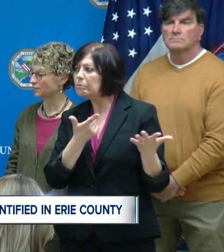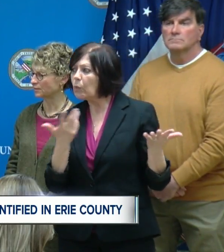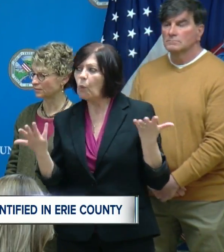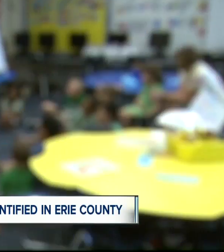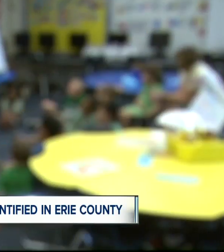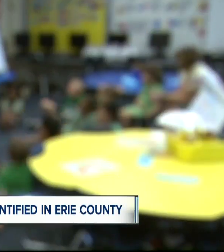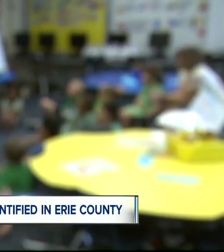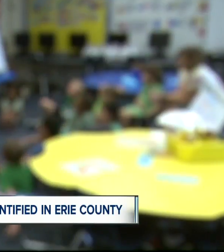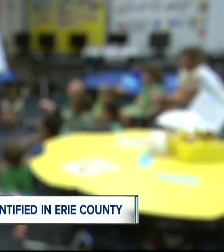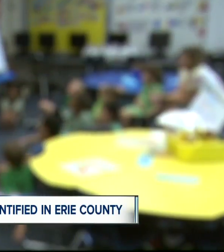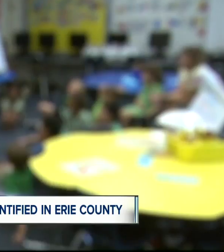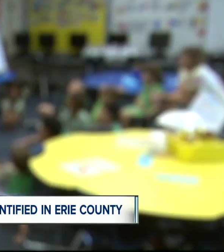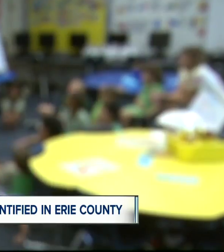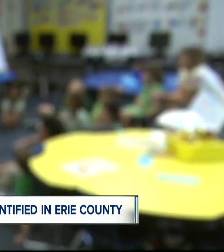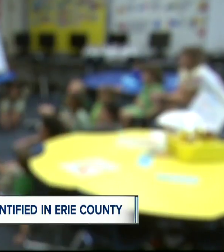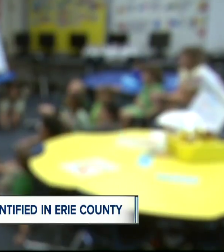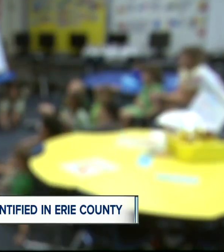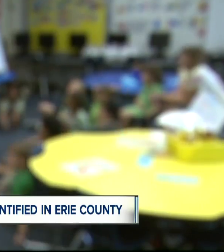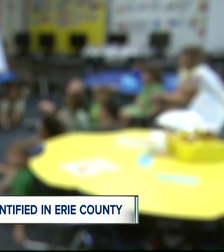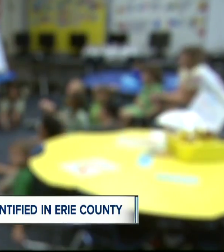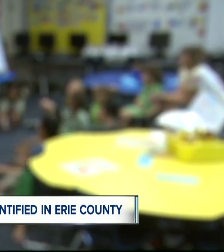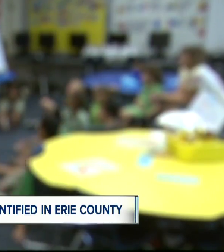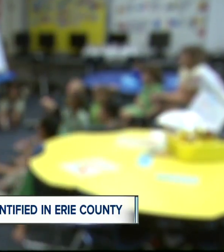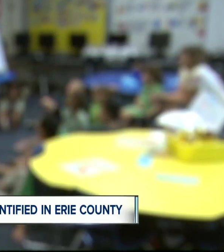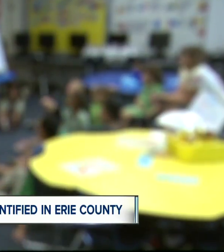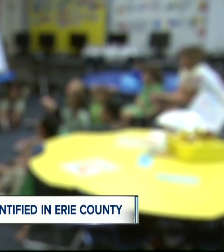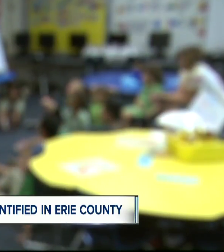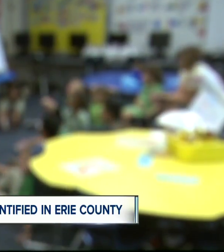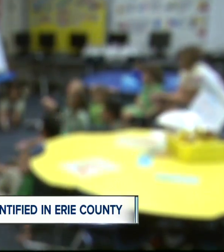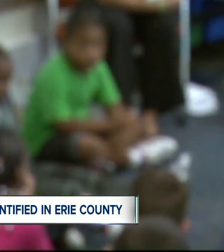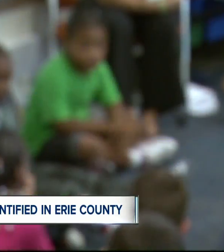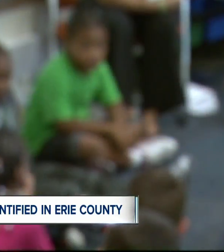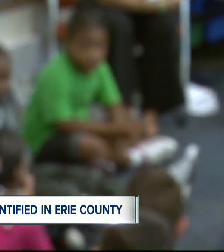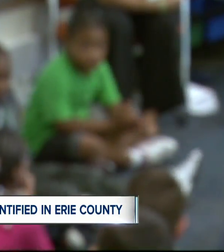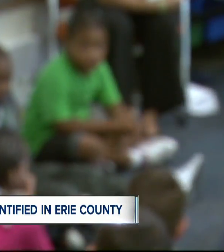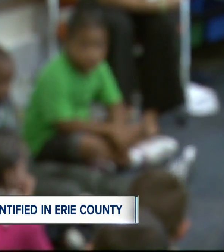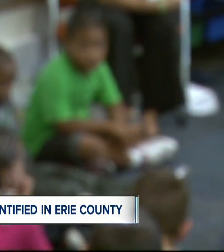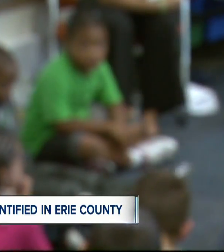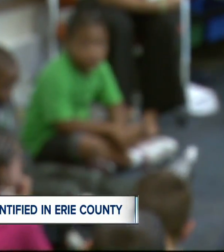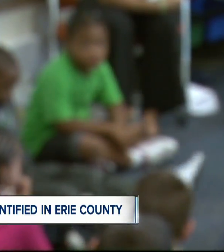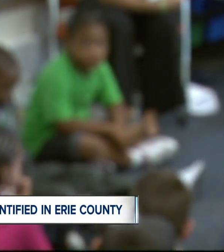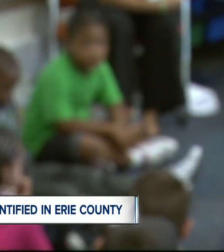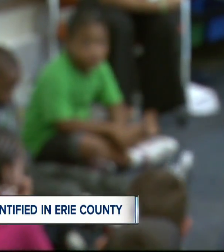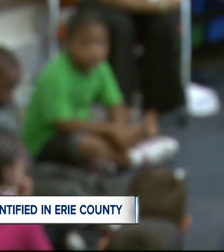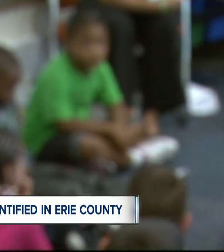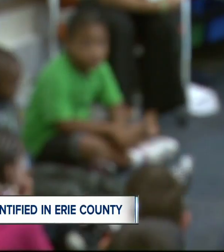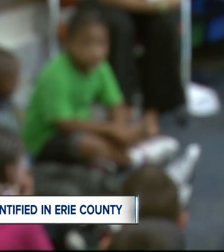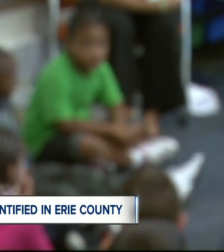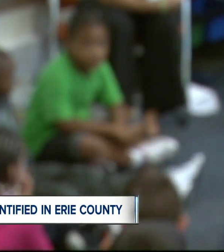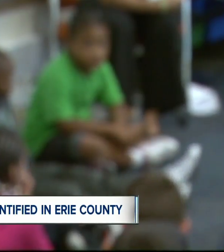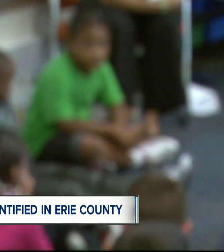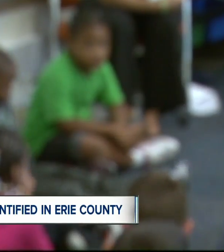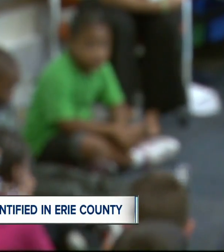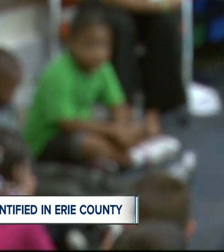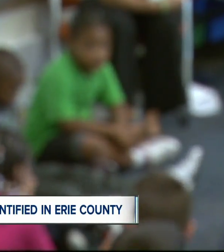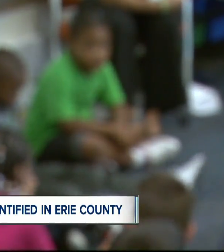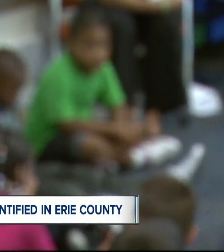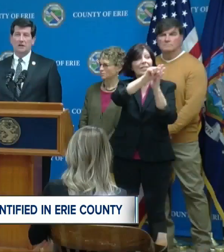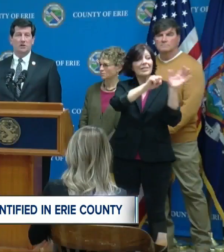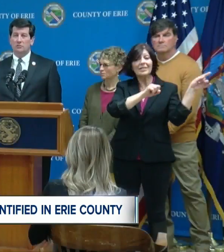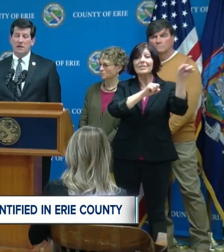open up one wing of it. And even though there's no school until April 20th, Poloncarz says this is anything but a vacation for